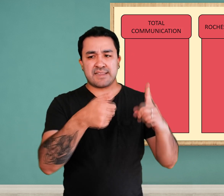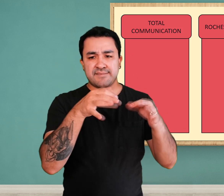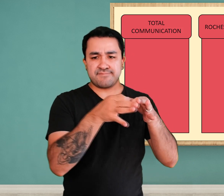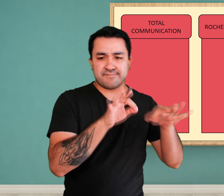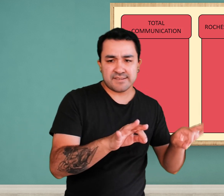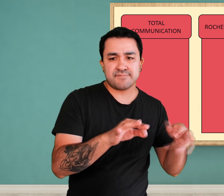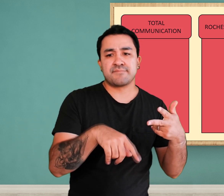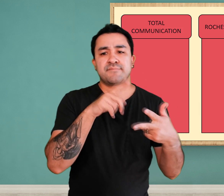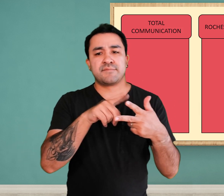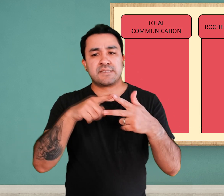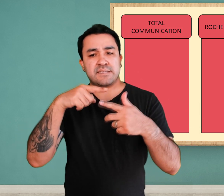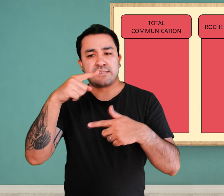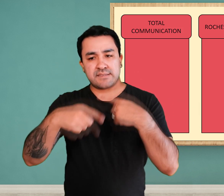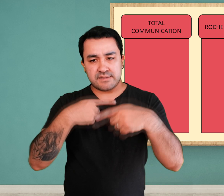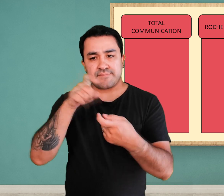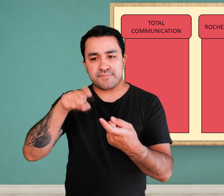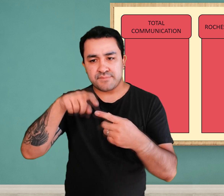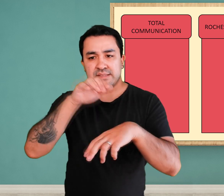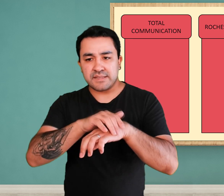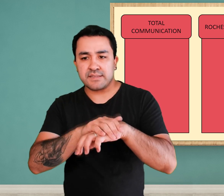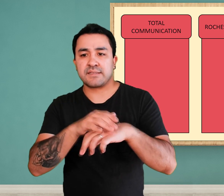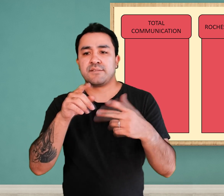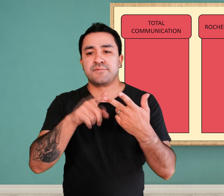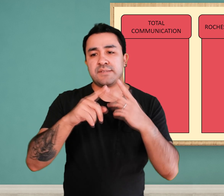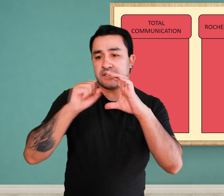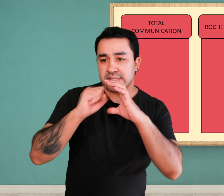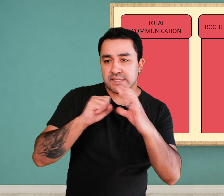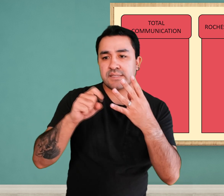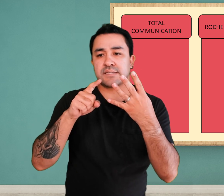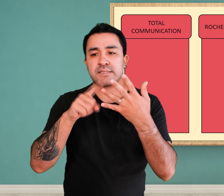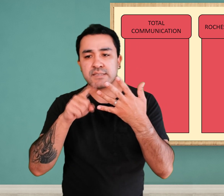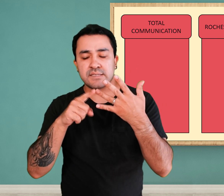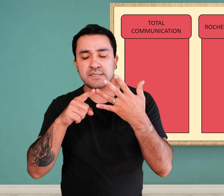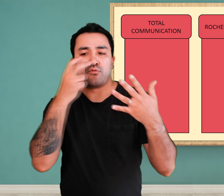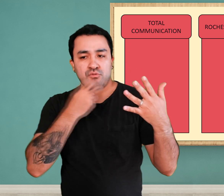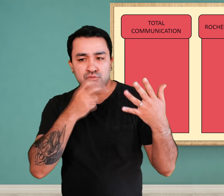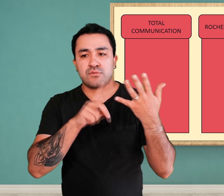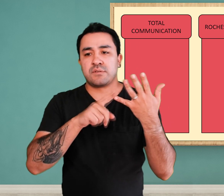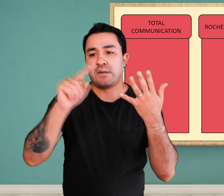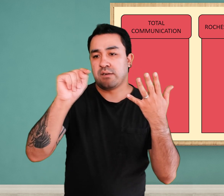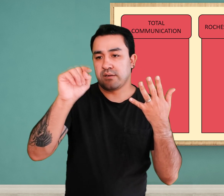language, C, SIMCOM, oralism, total communication, Rochester method, and cued speech.